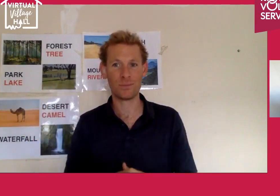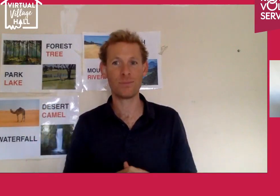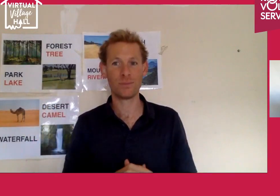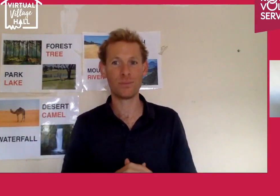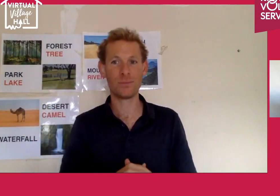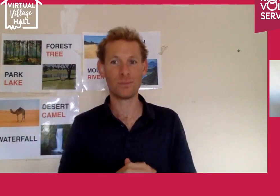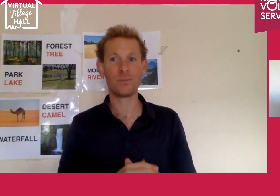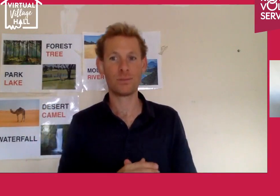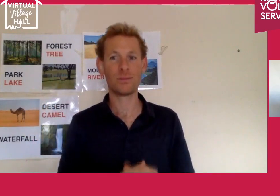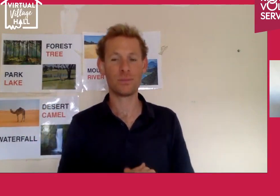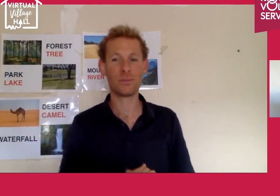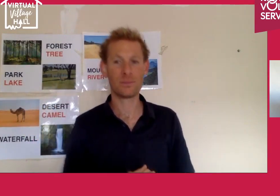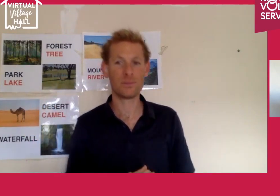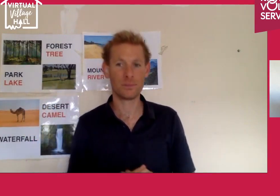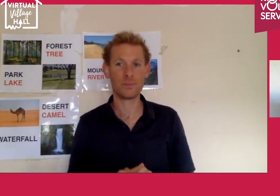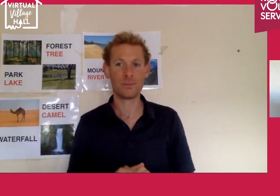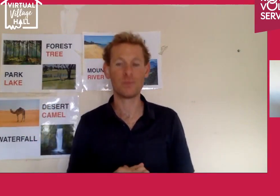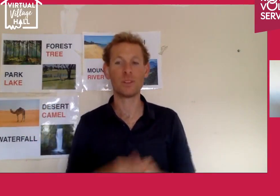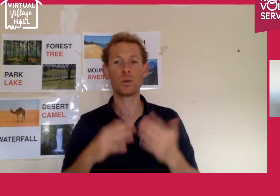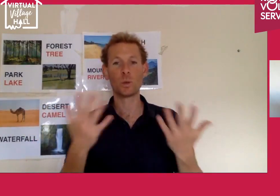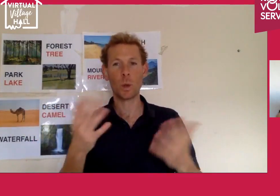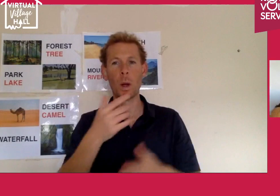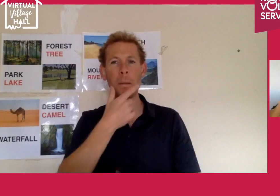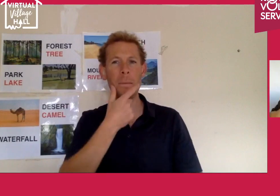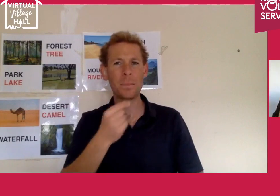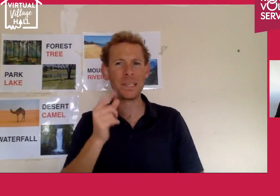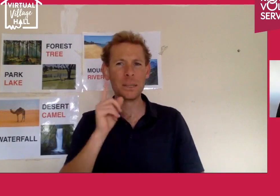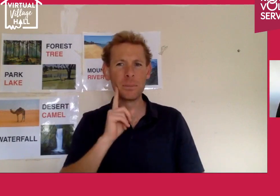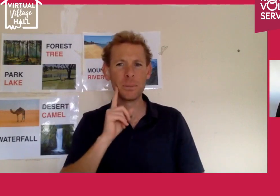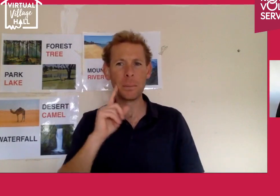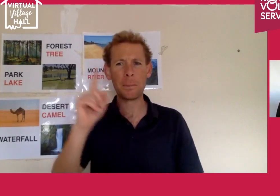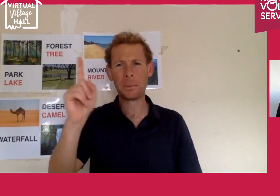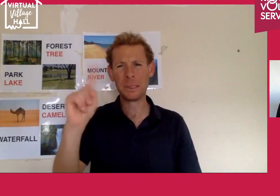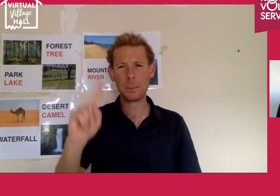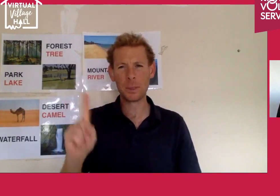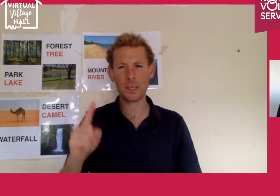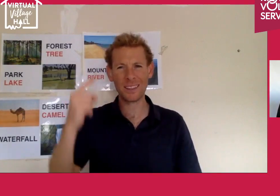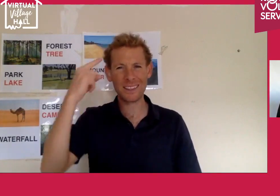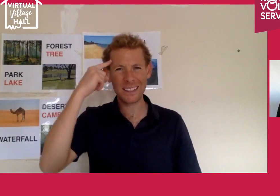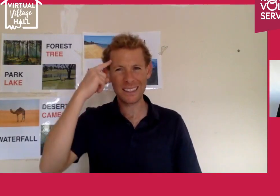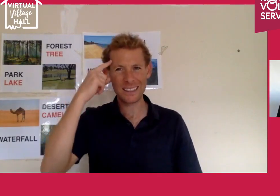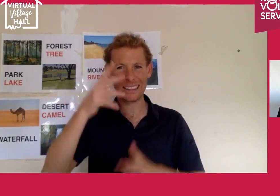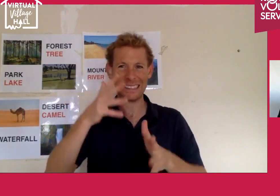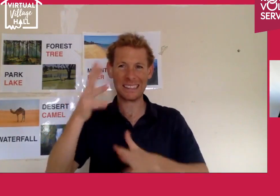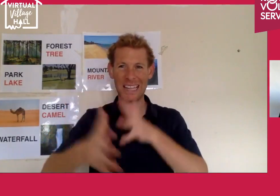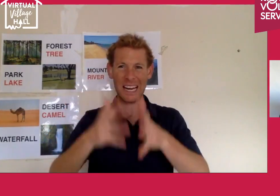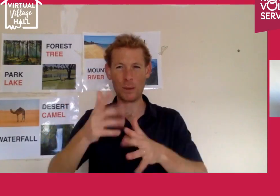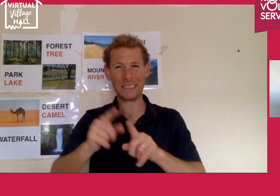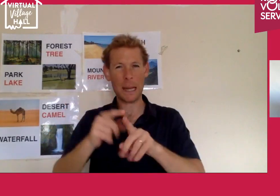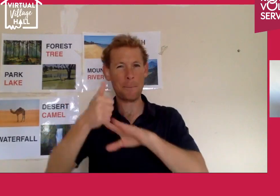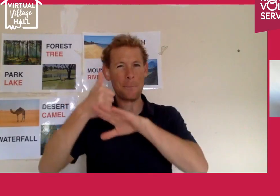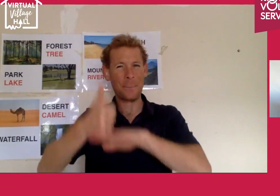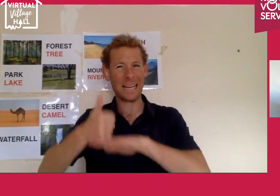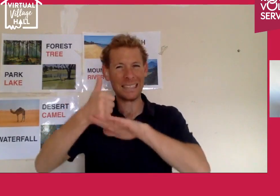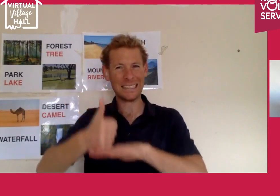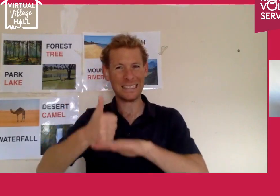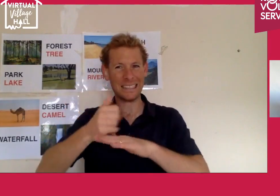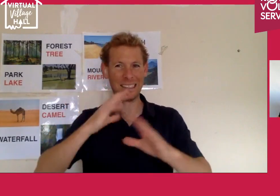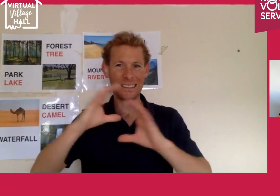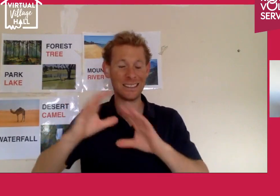learn all the intricacies of sign language as well as spoken language as well. And sometimes people think it's just about